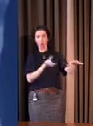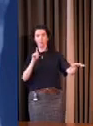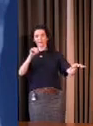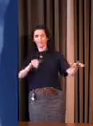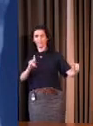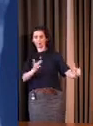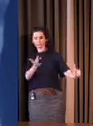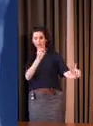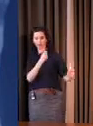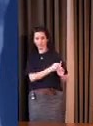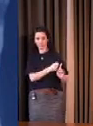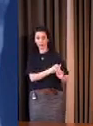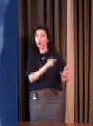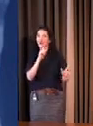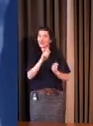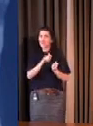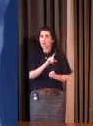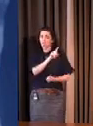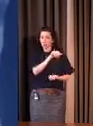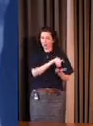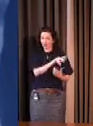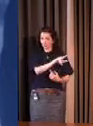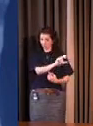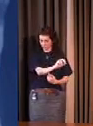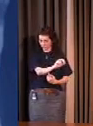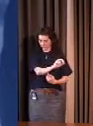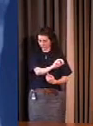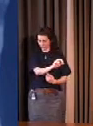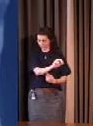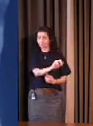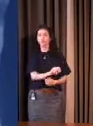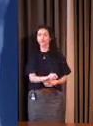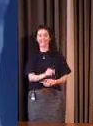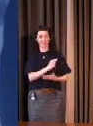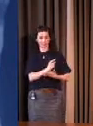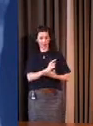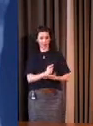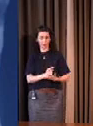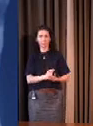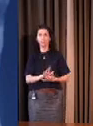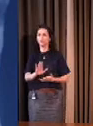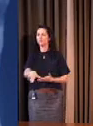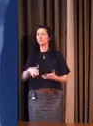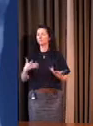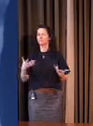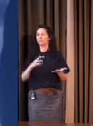actually 1,030. To put that in context, when the CDC